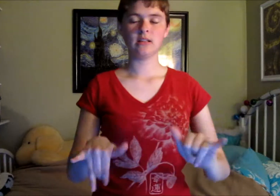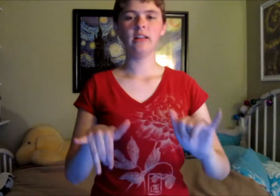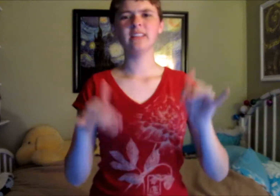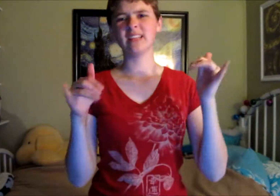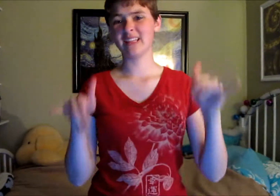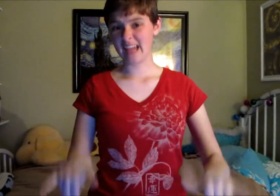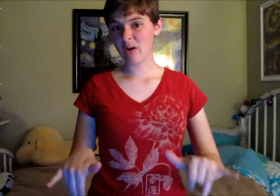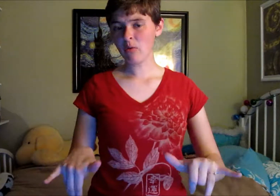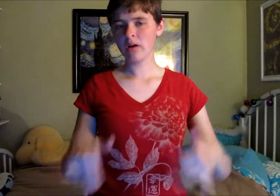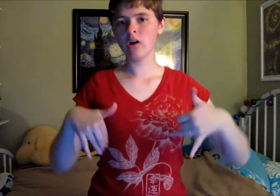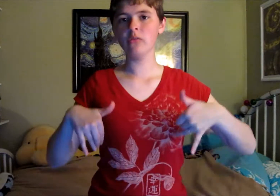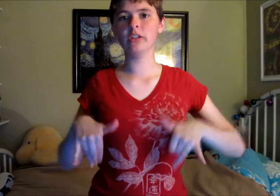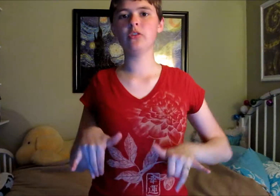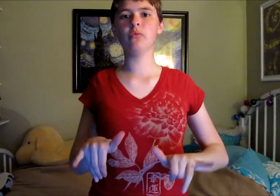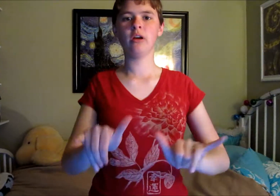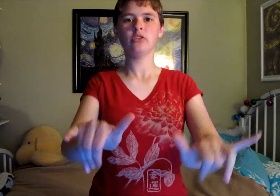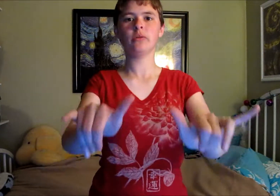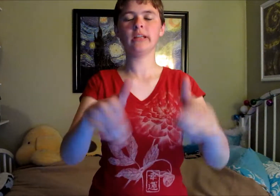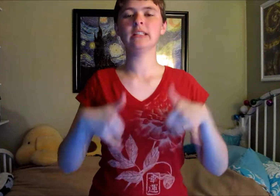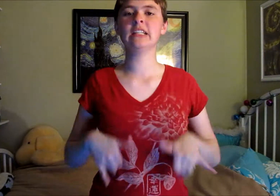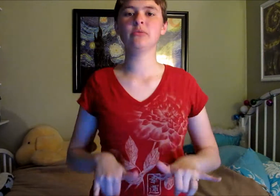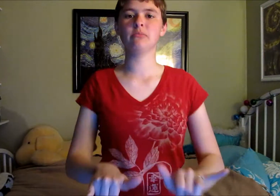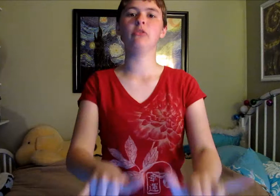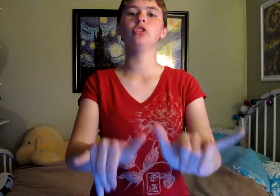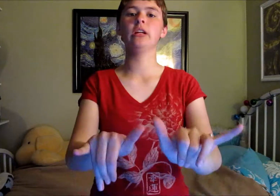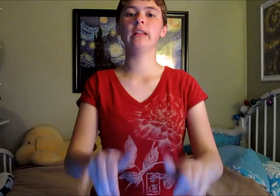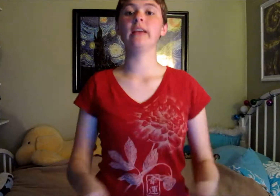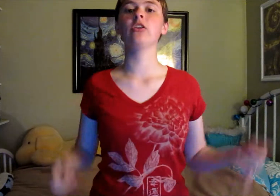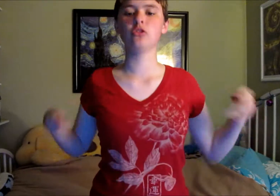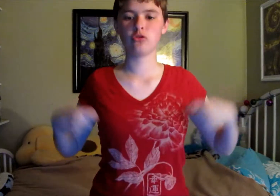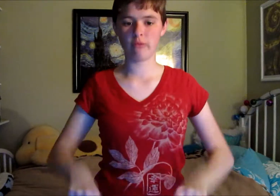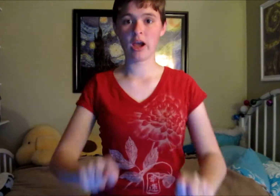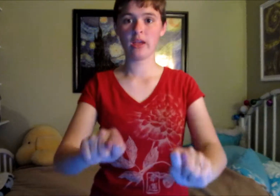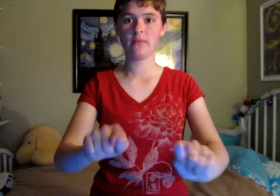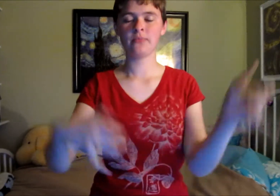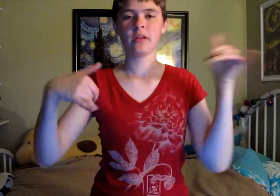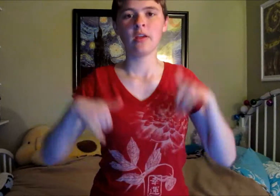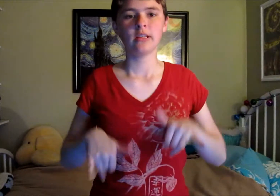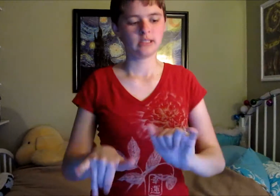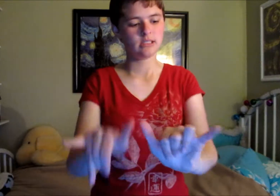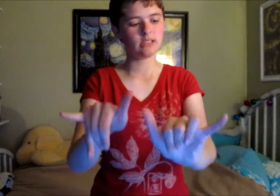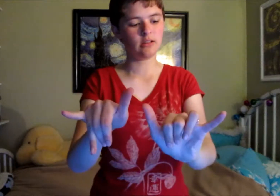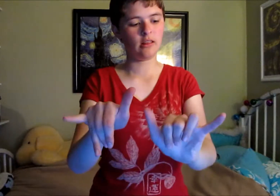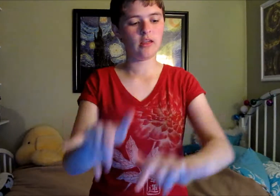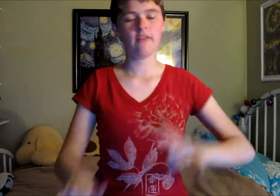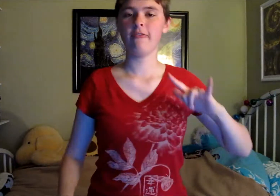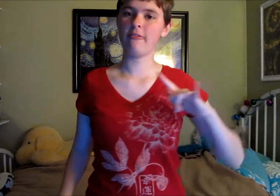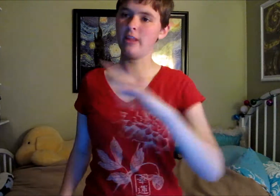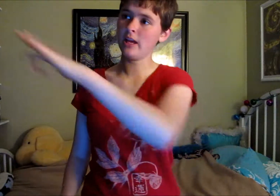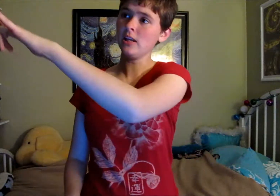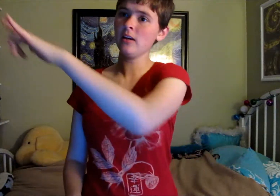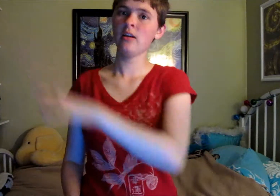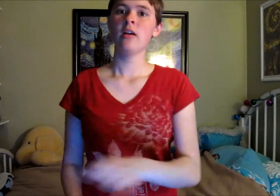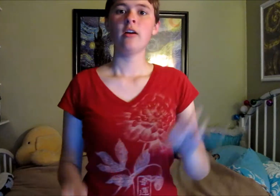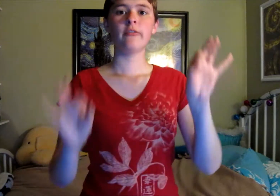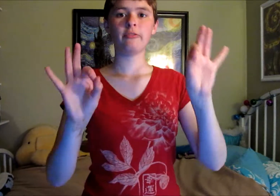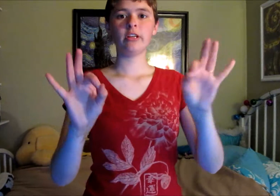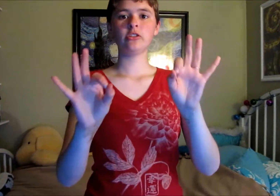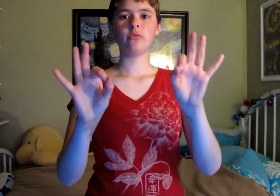It's like now, only you do a continuous motion, like try. Still flying. Free is 2